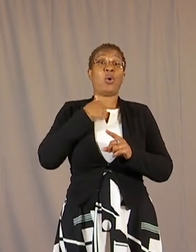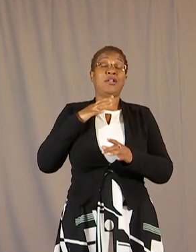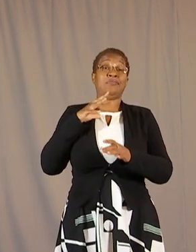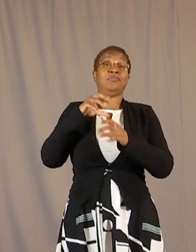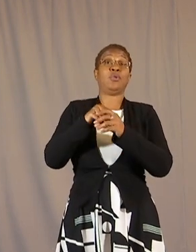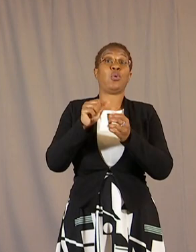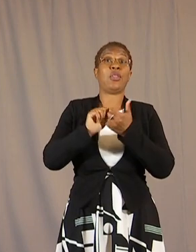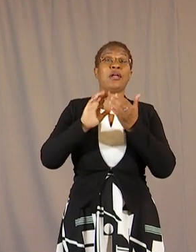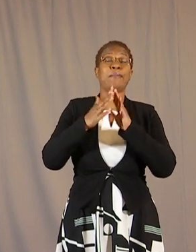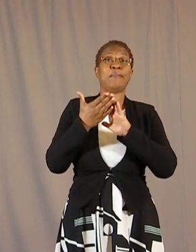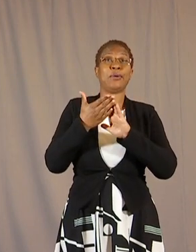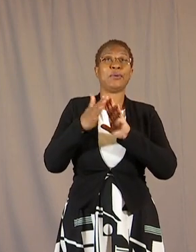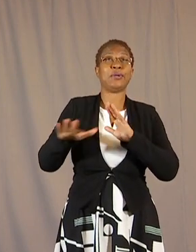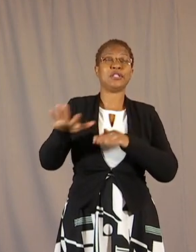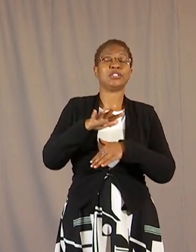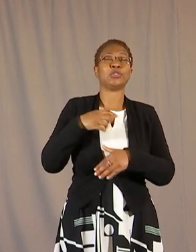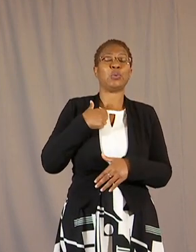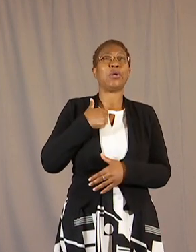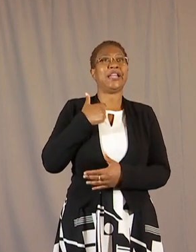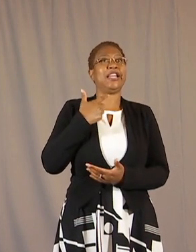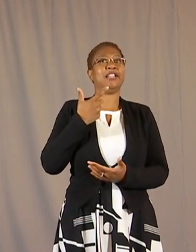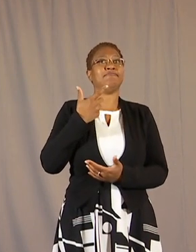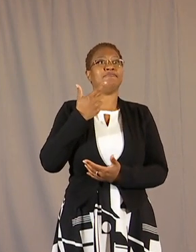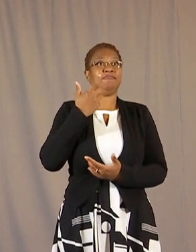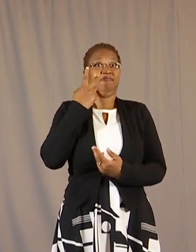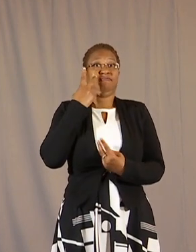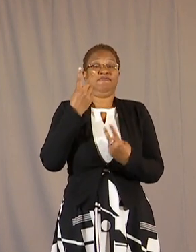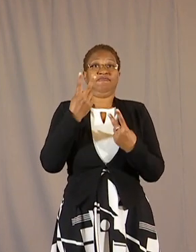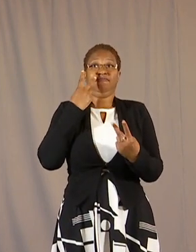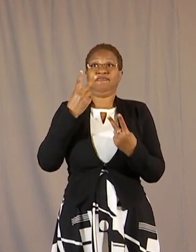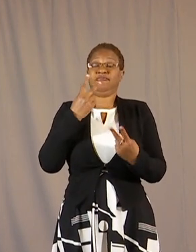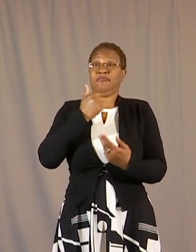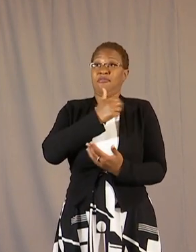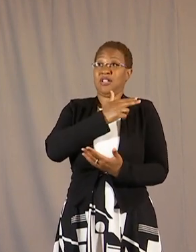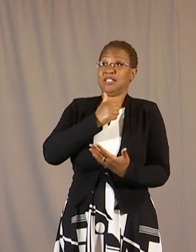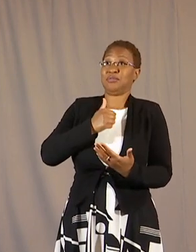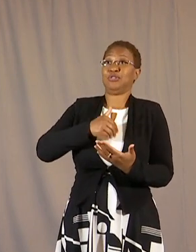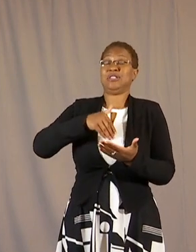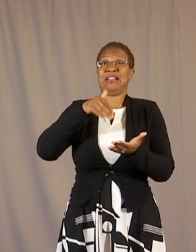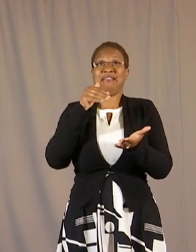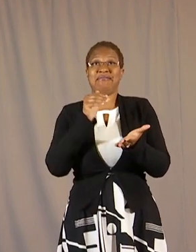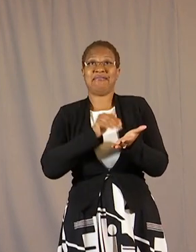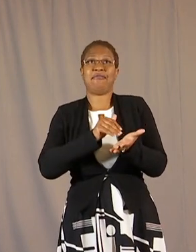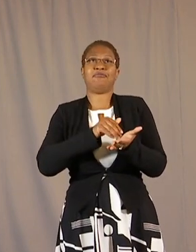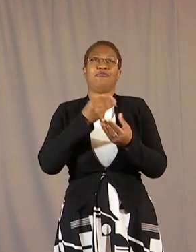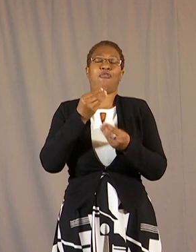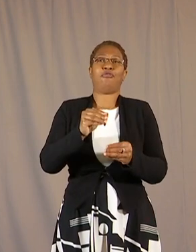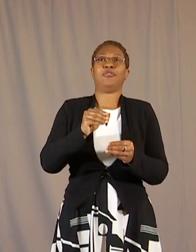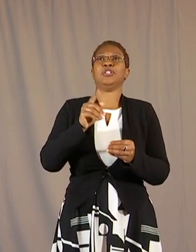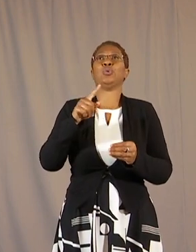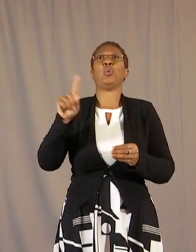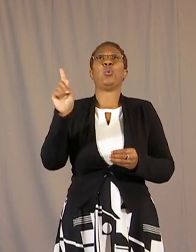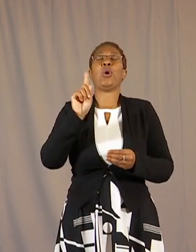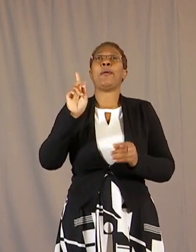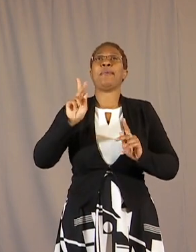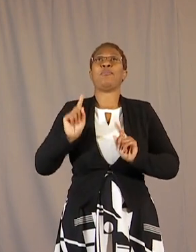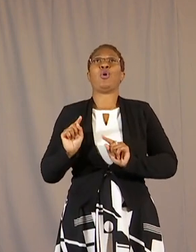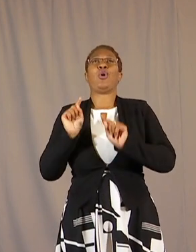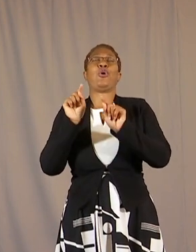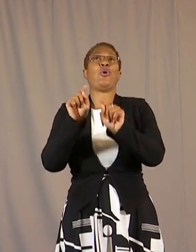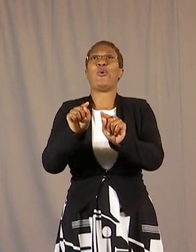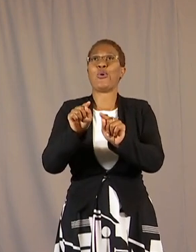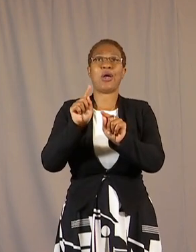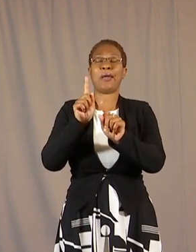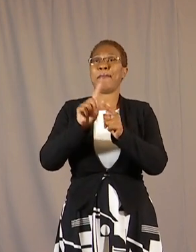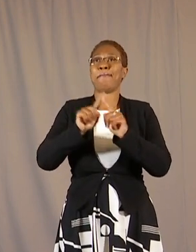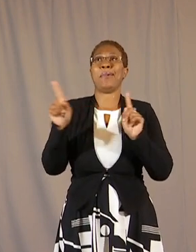we watched certain hospitals and we knew people who were being turned away. We learned of people who were driving a